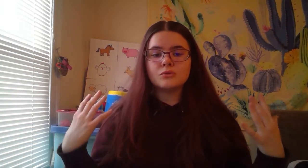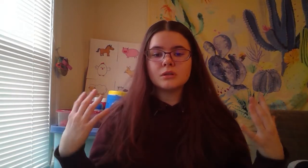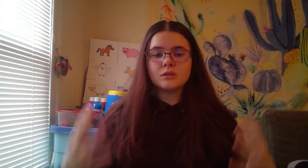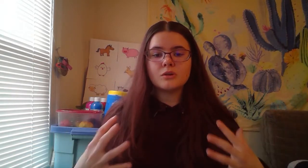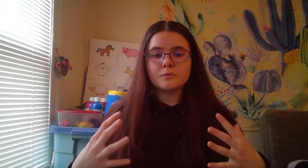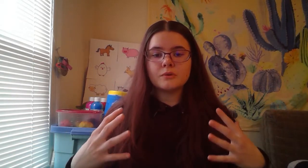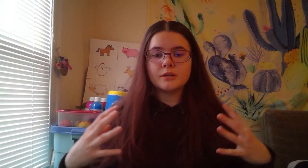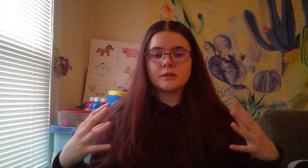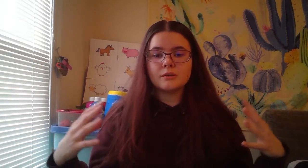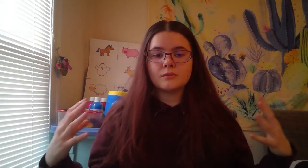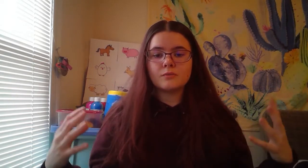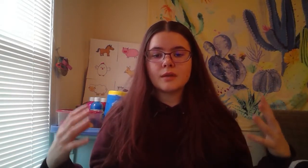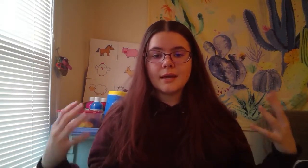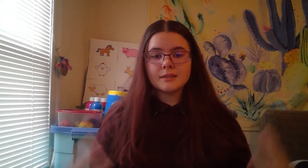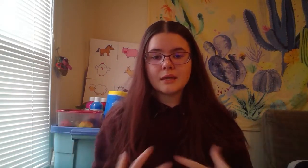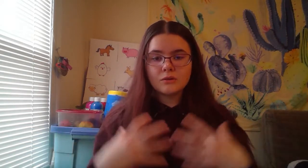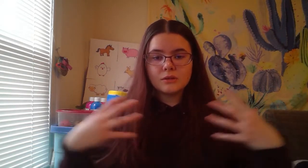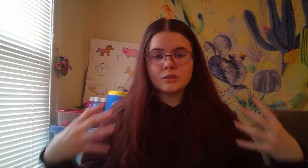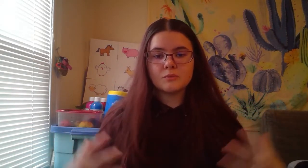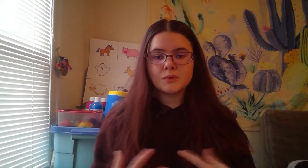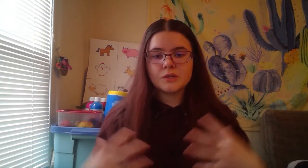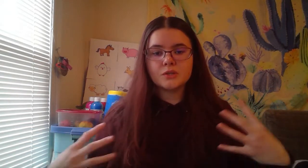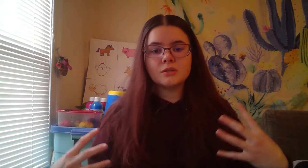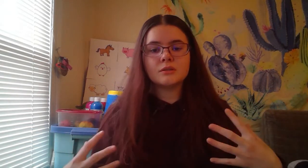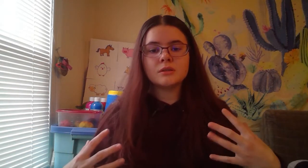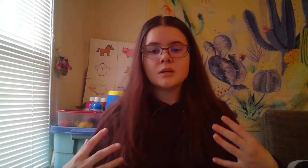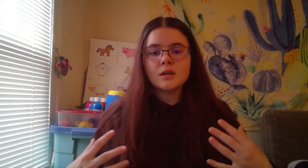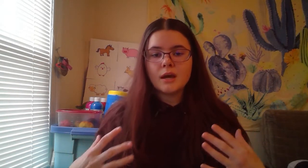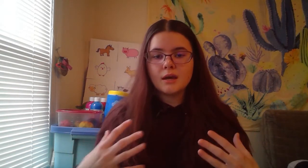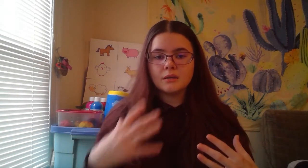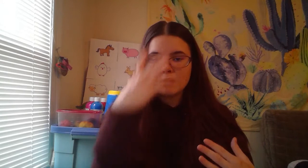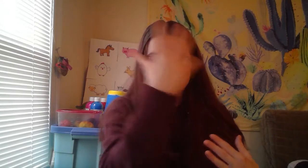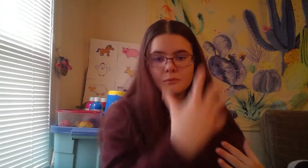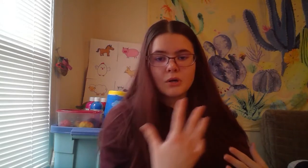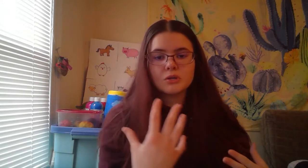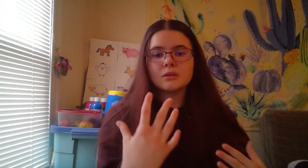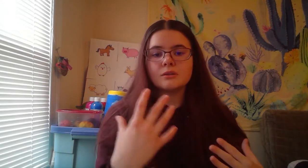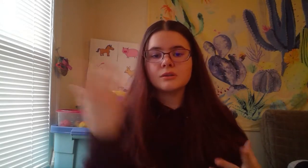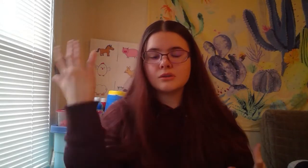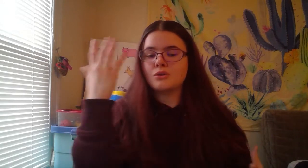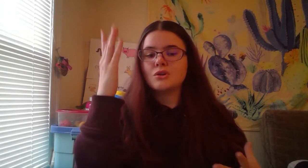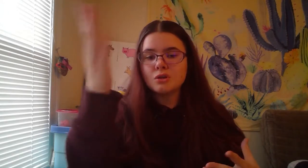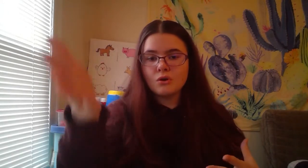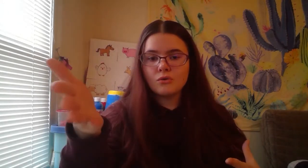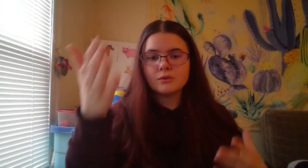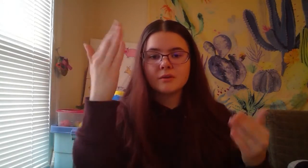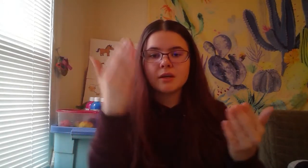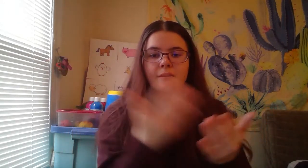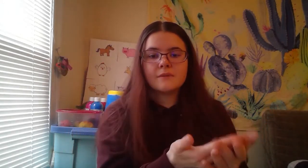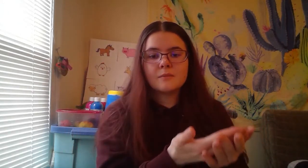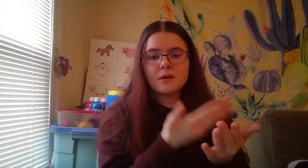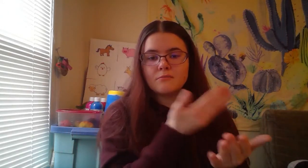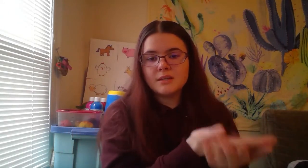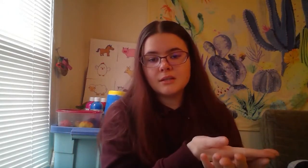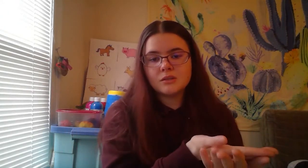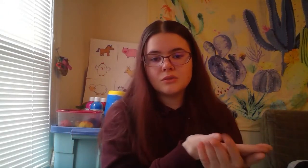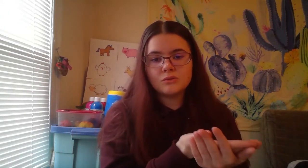use ASL interpretation and expressions to give them a meaning